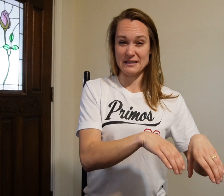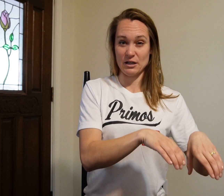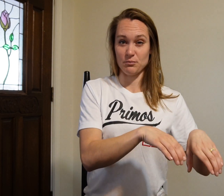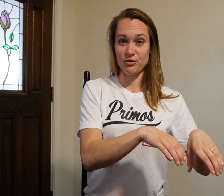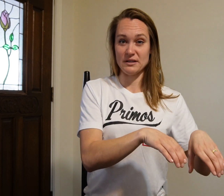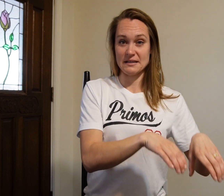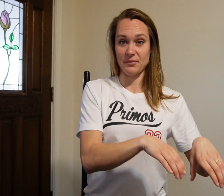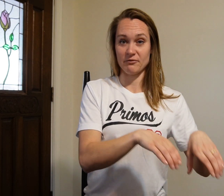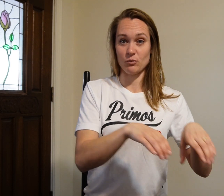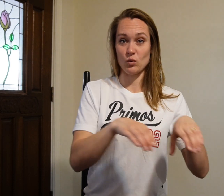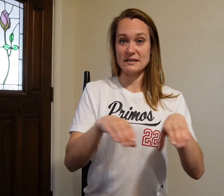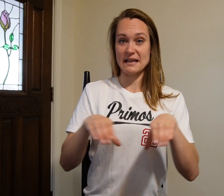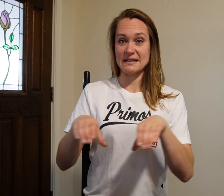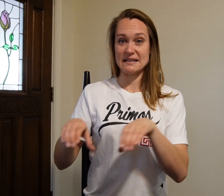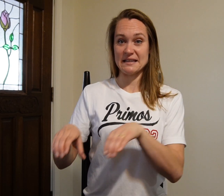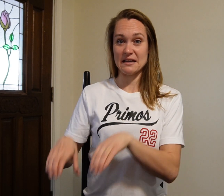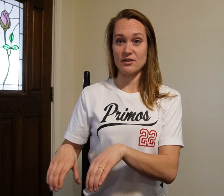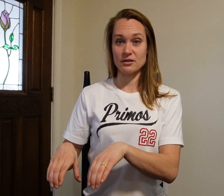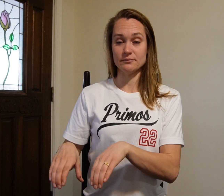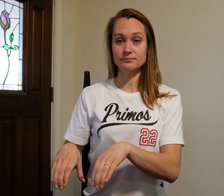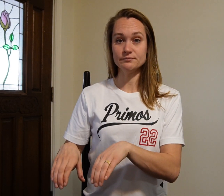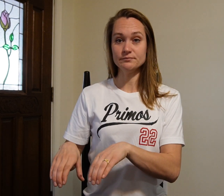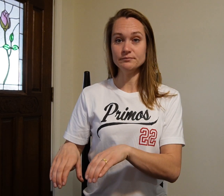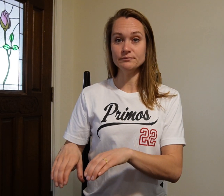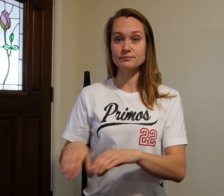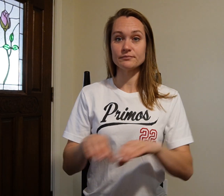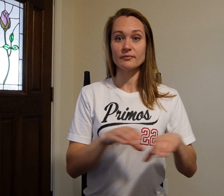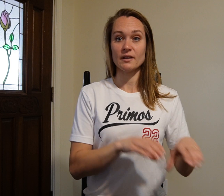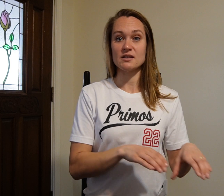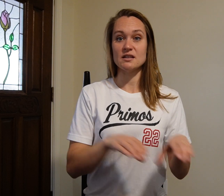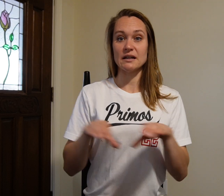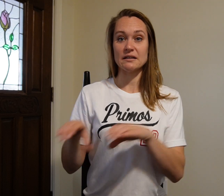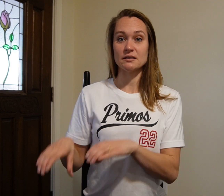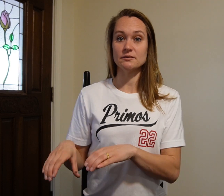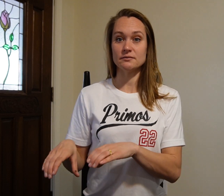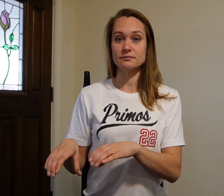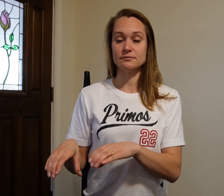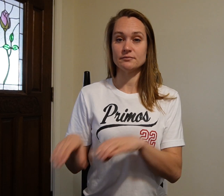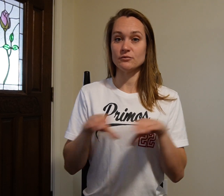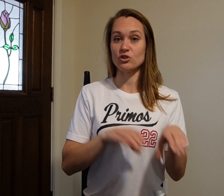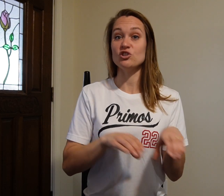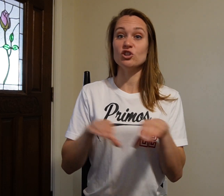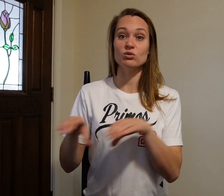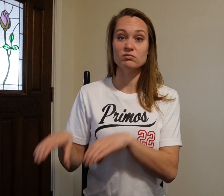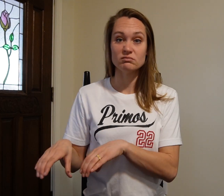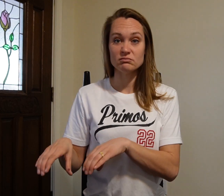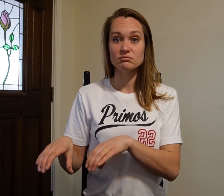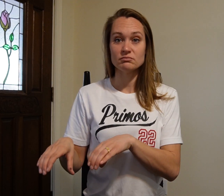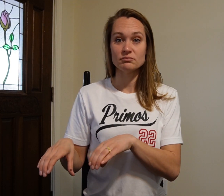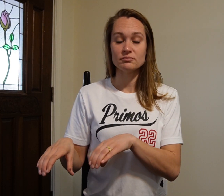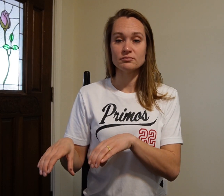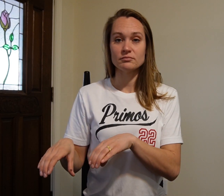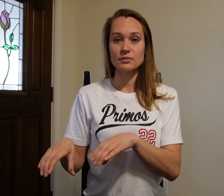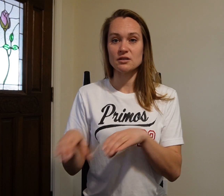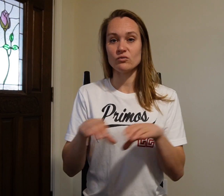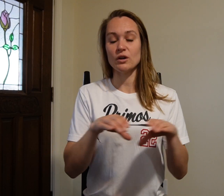you're moving something from one side to the other. Done. Do. Because of what